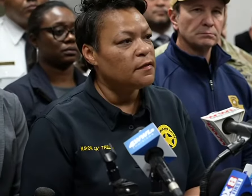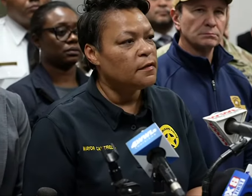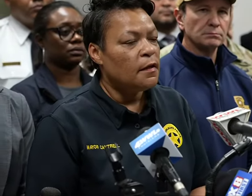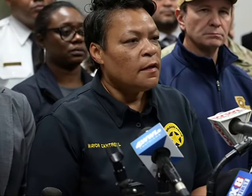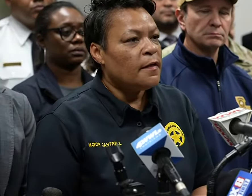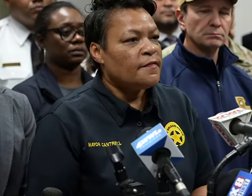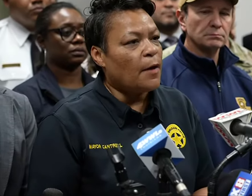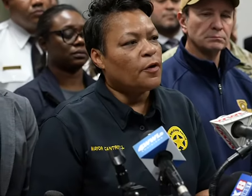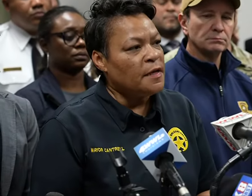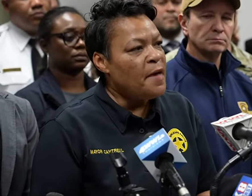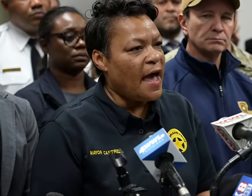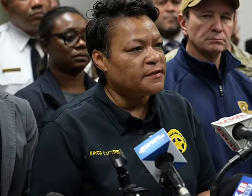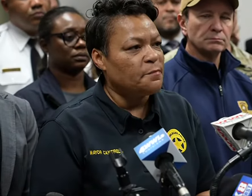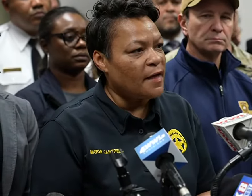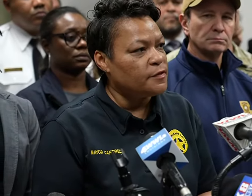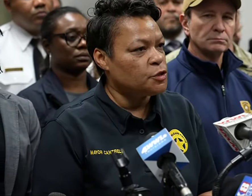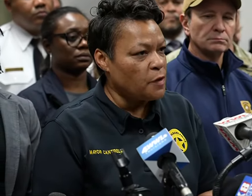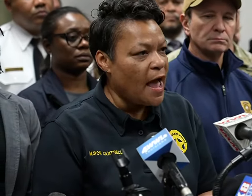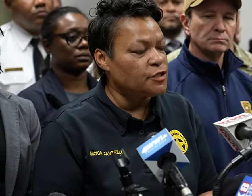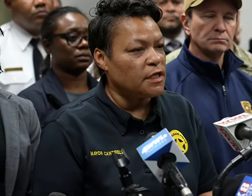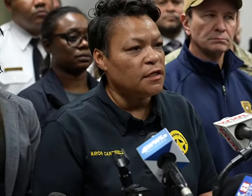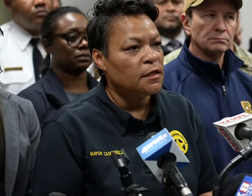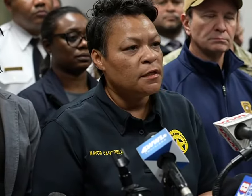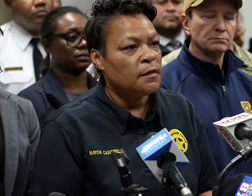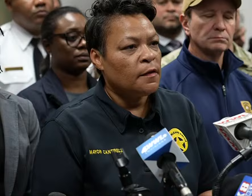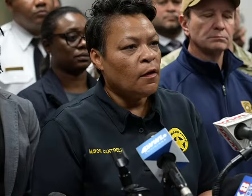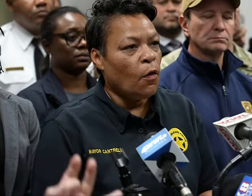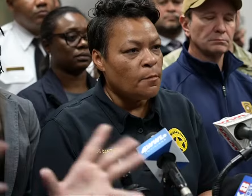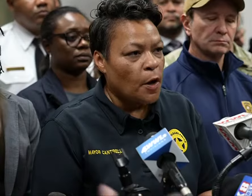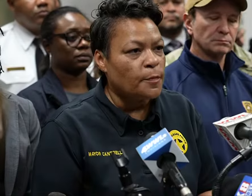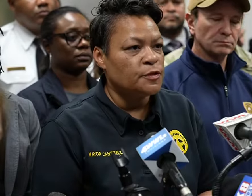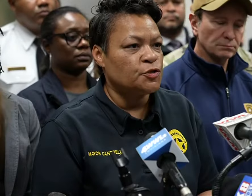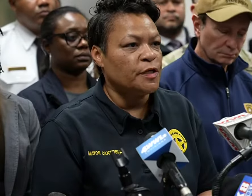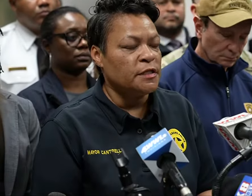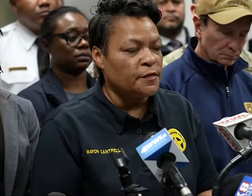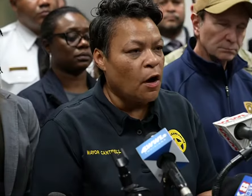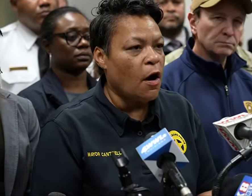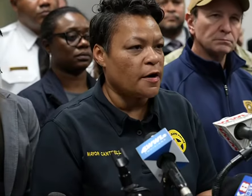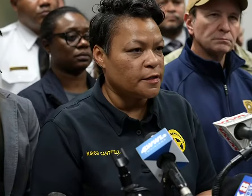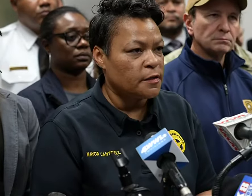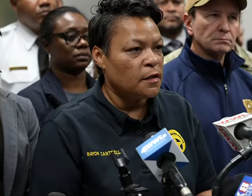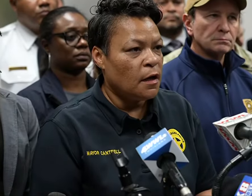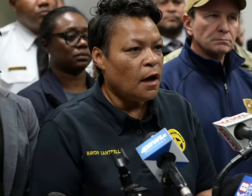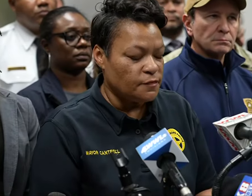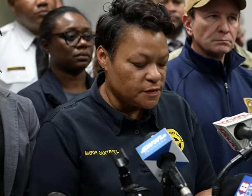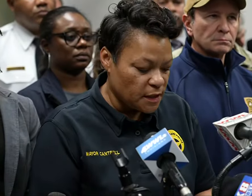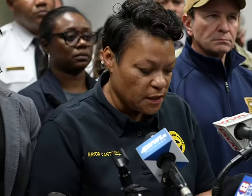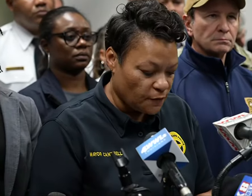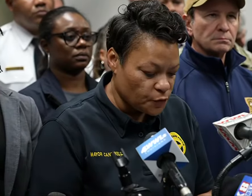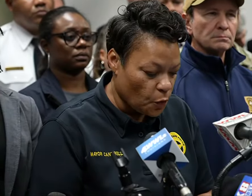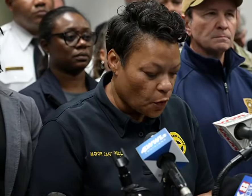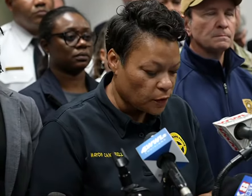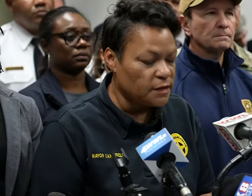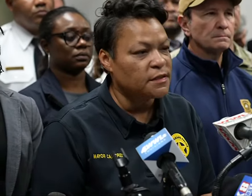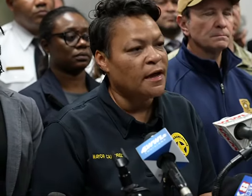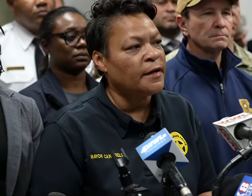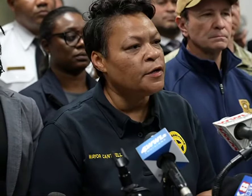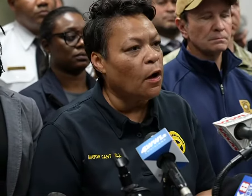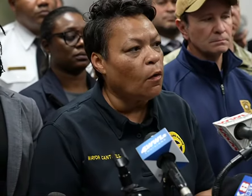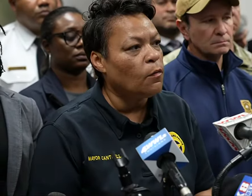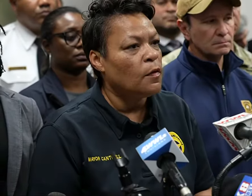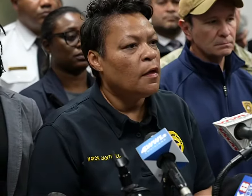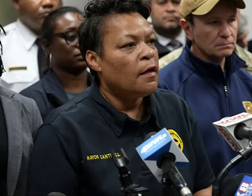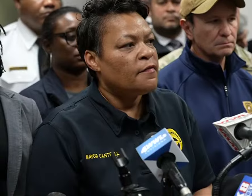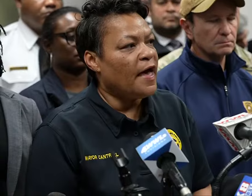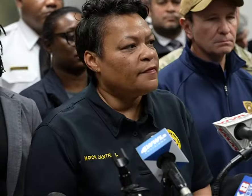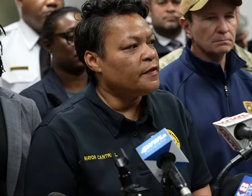ones that were impacted by this tragedy on Bourbon Street and in the heart of the city of New Orleans. And I